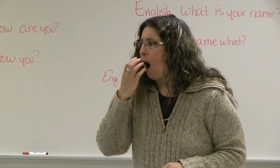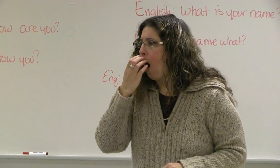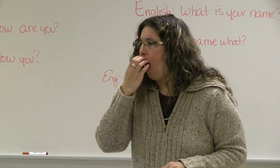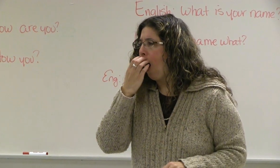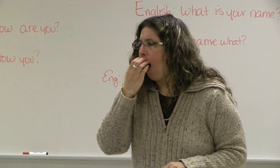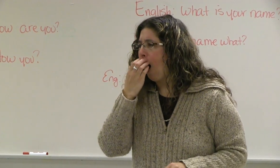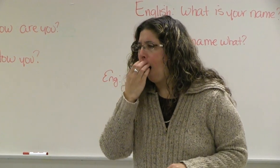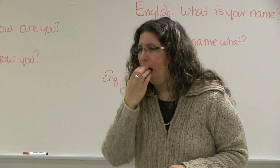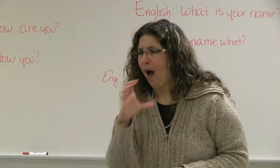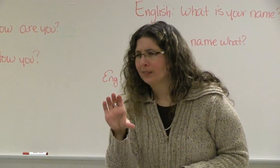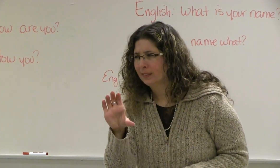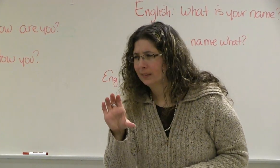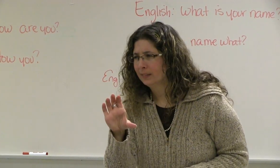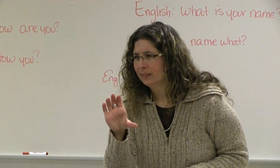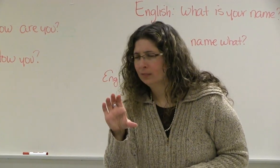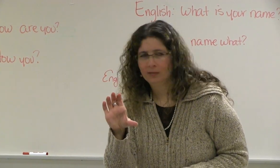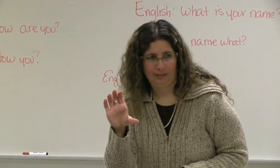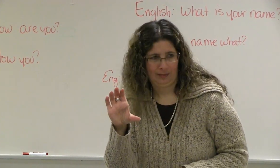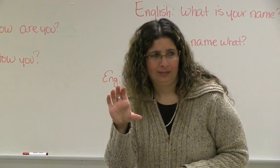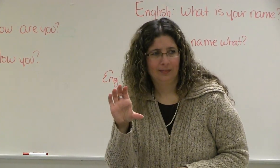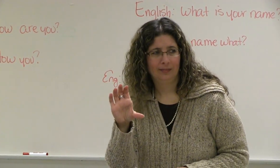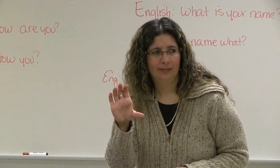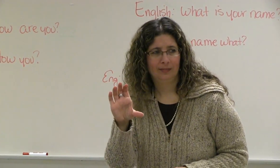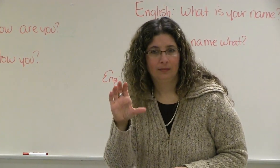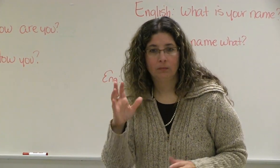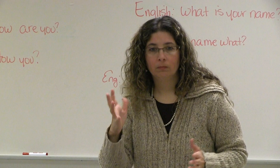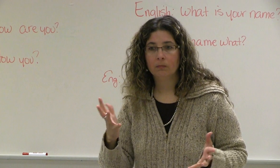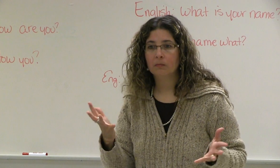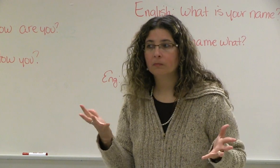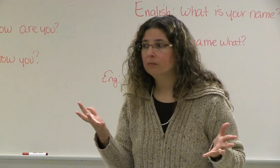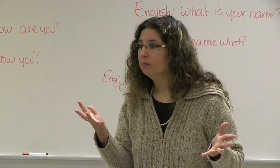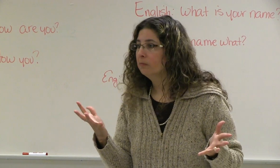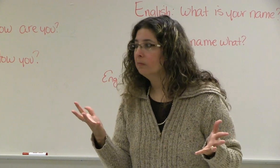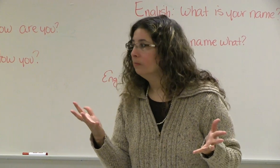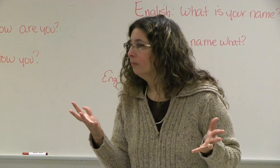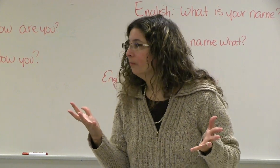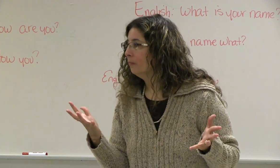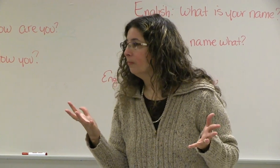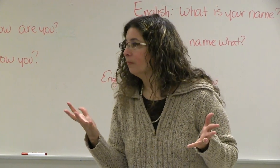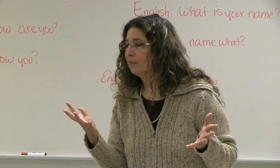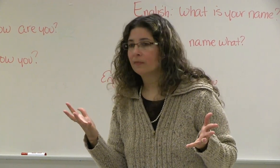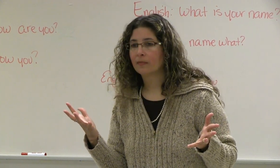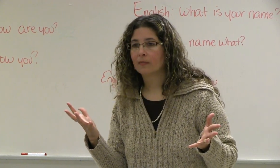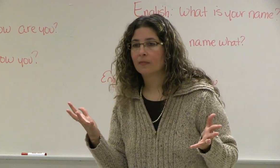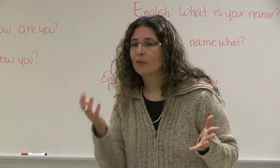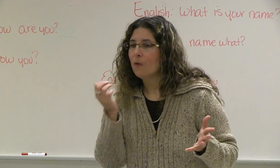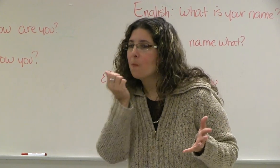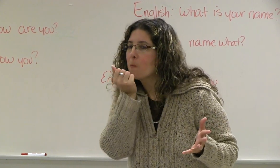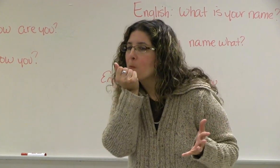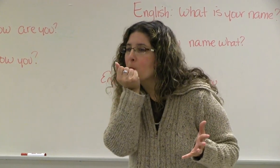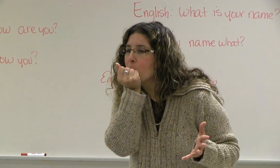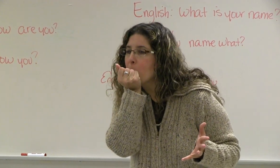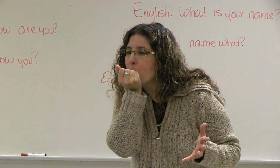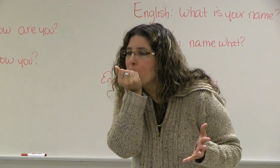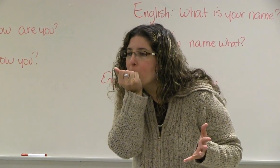Cold, hot, warm,